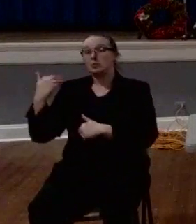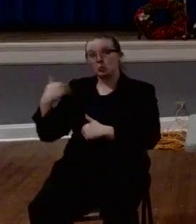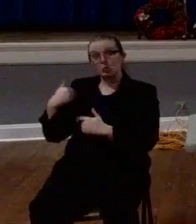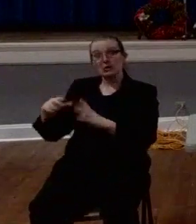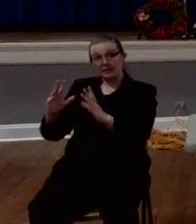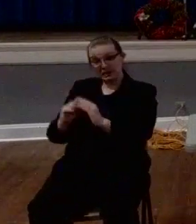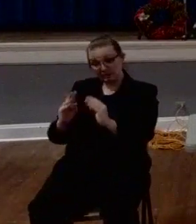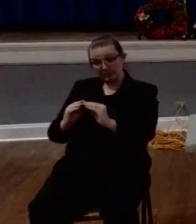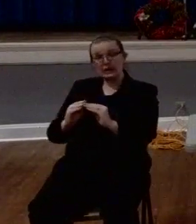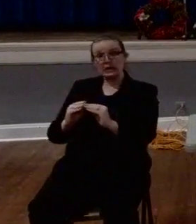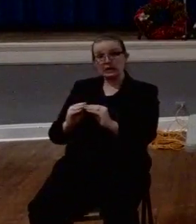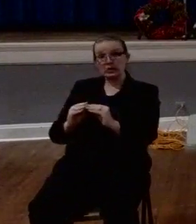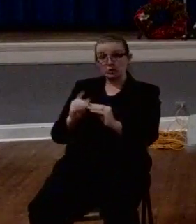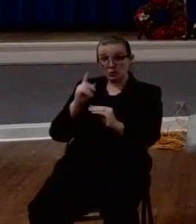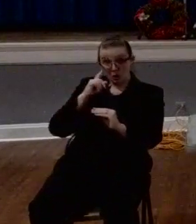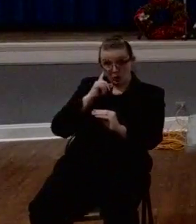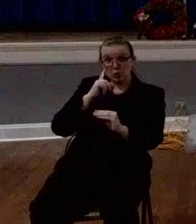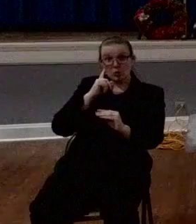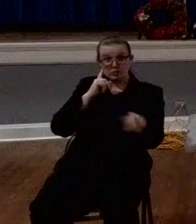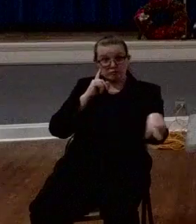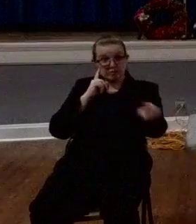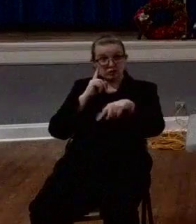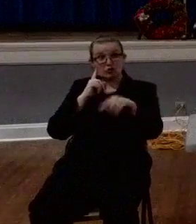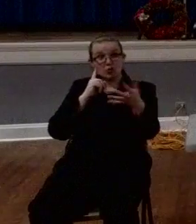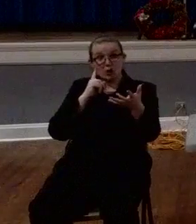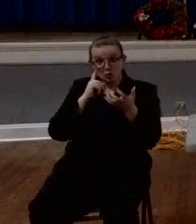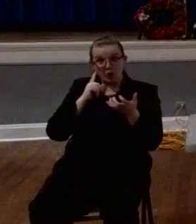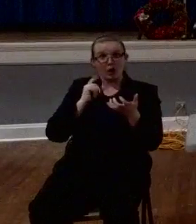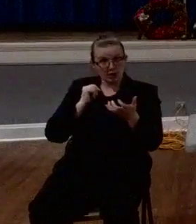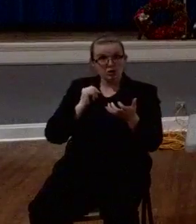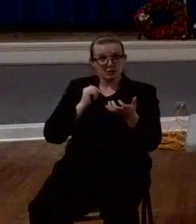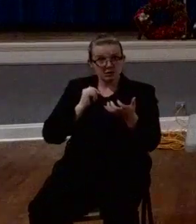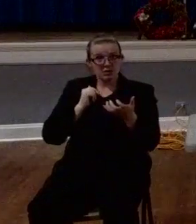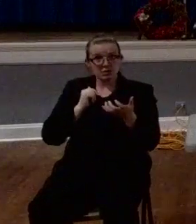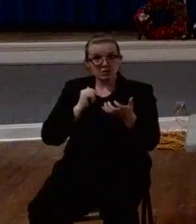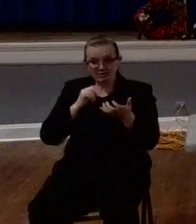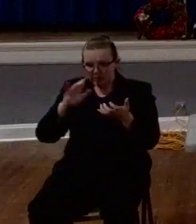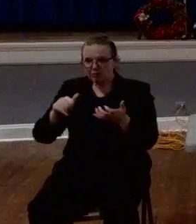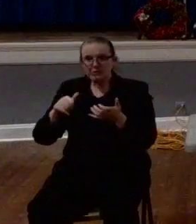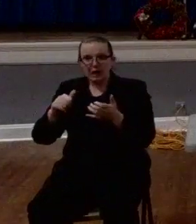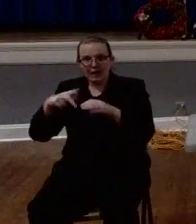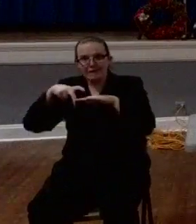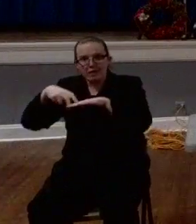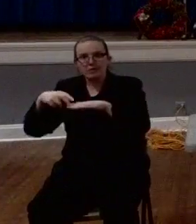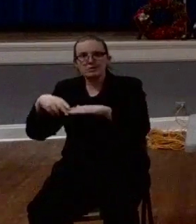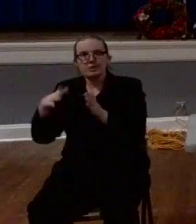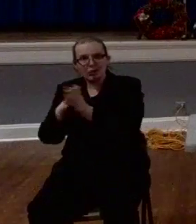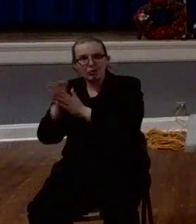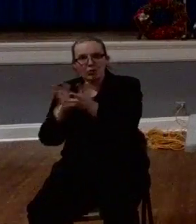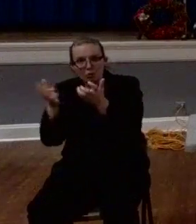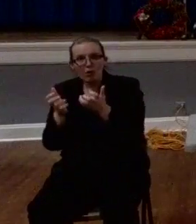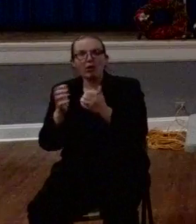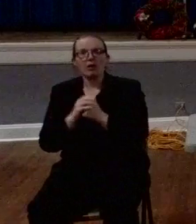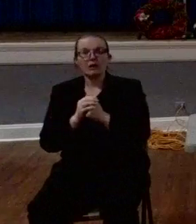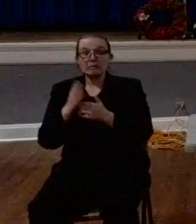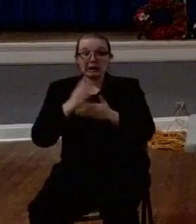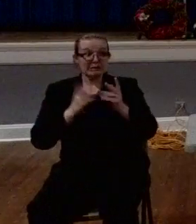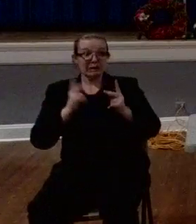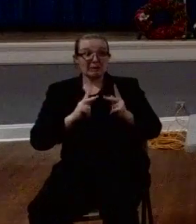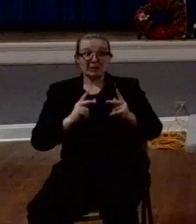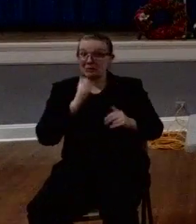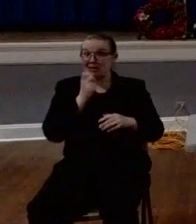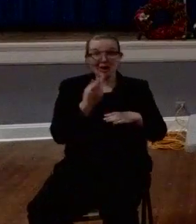what we've heard is there is a desire for that amenity in the park, even by some that may